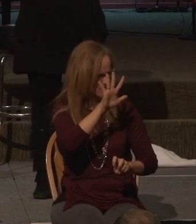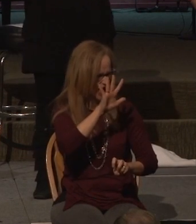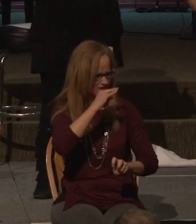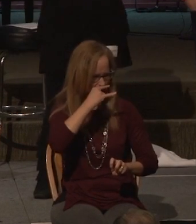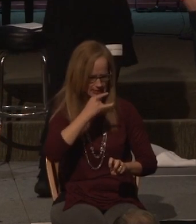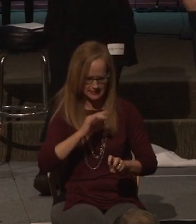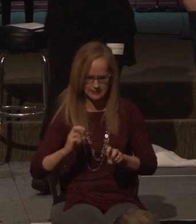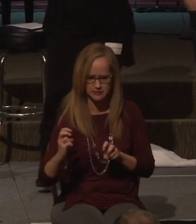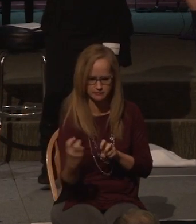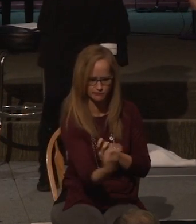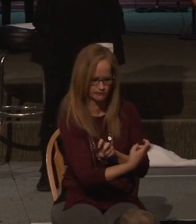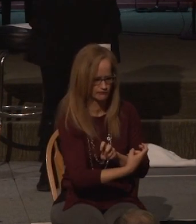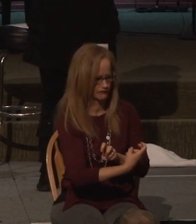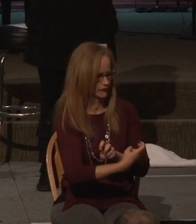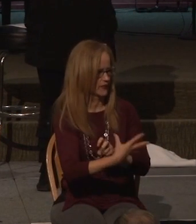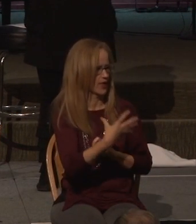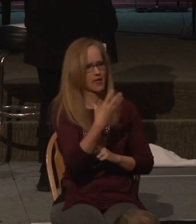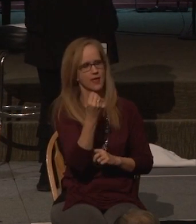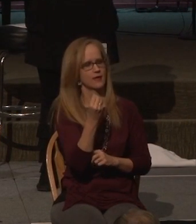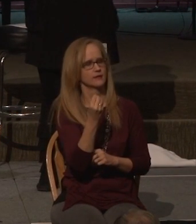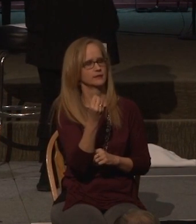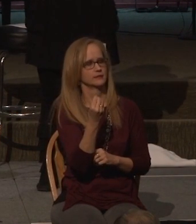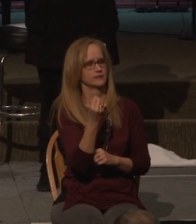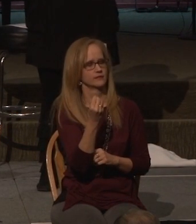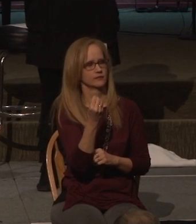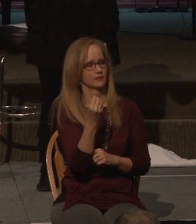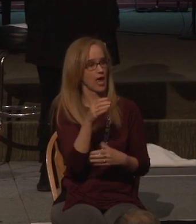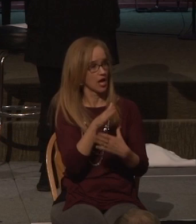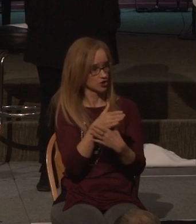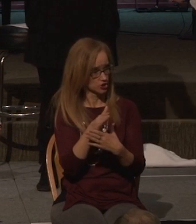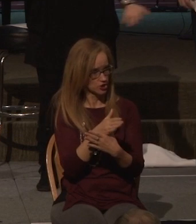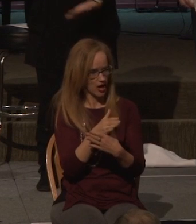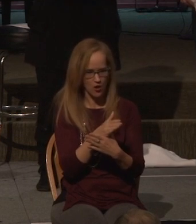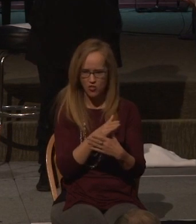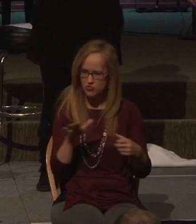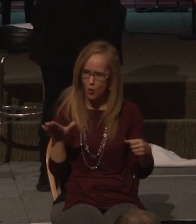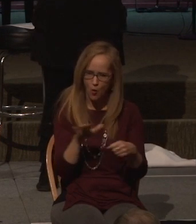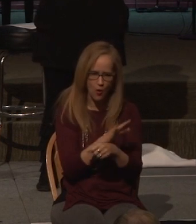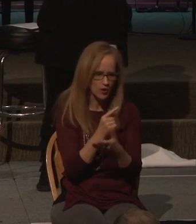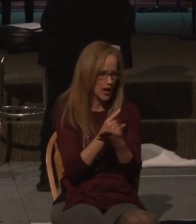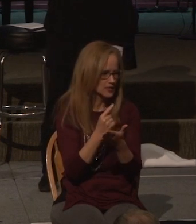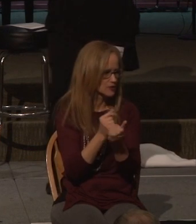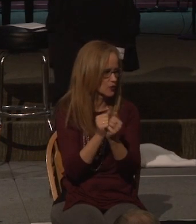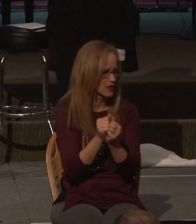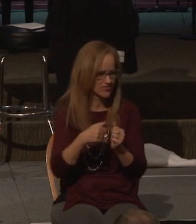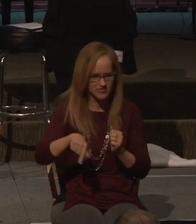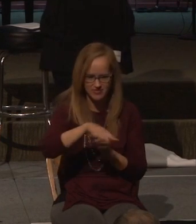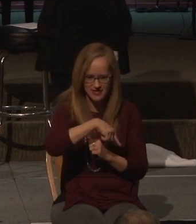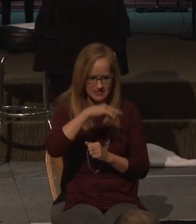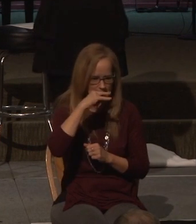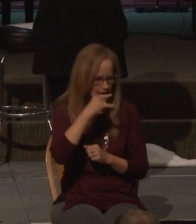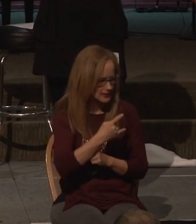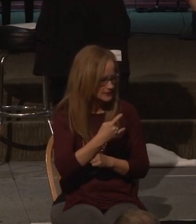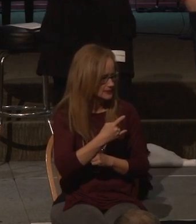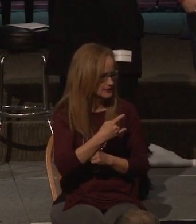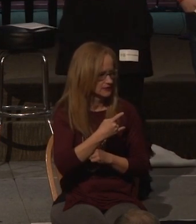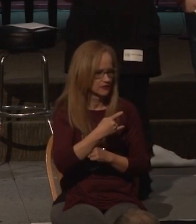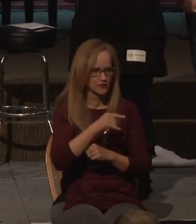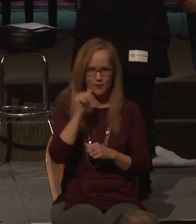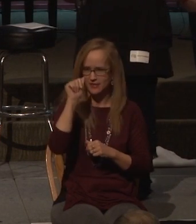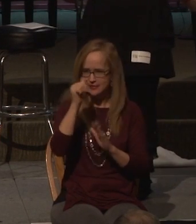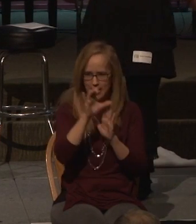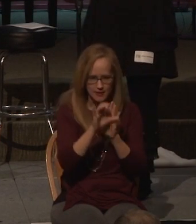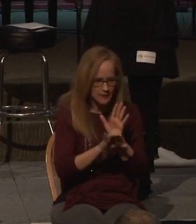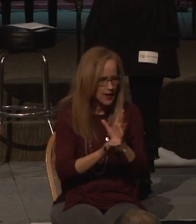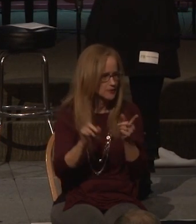today, or that day, and I get to share the whole gospel with these sweet kids, like from the Ten